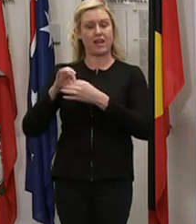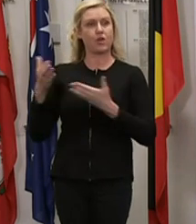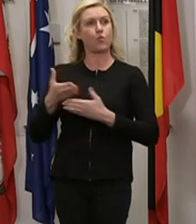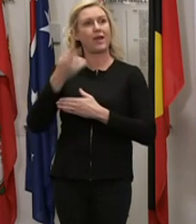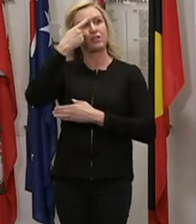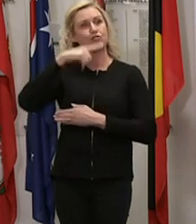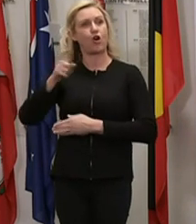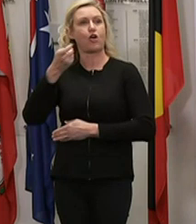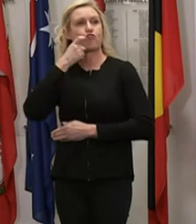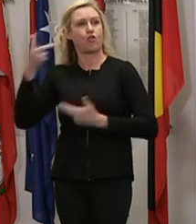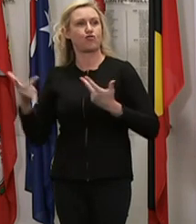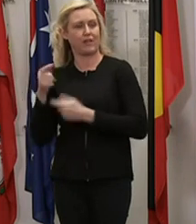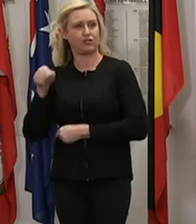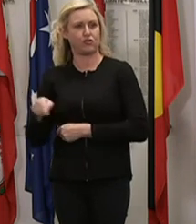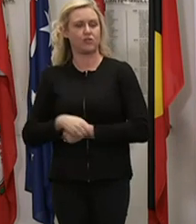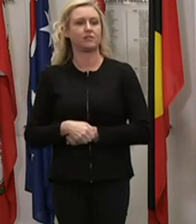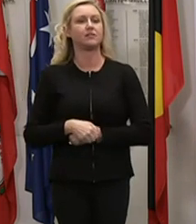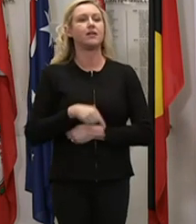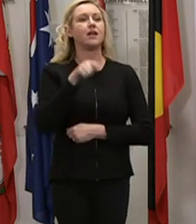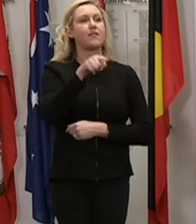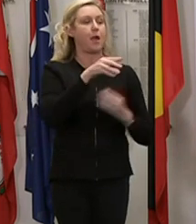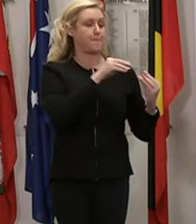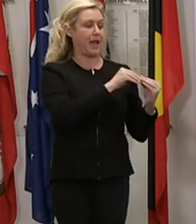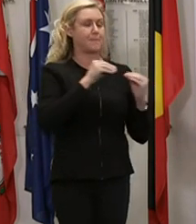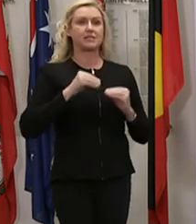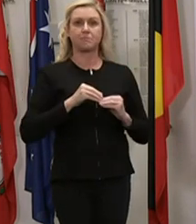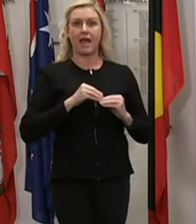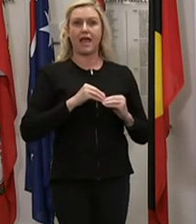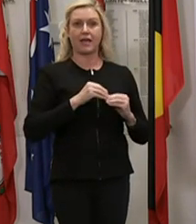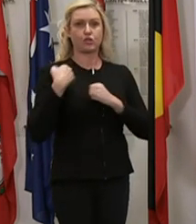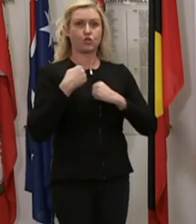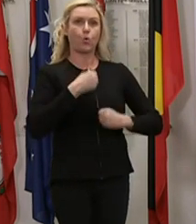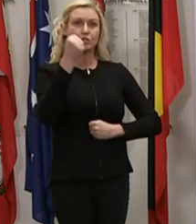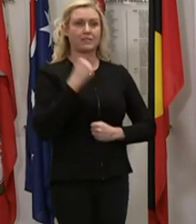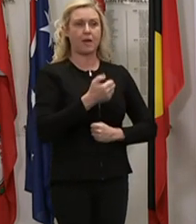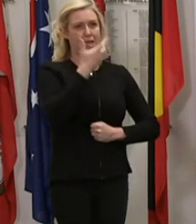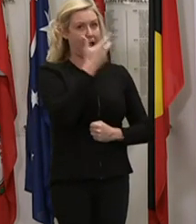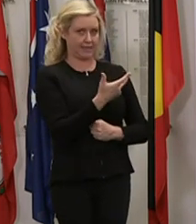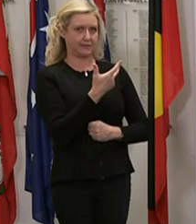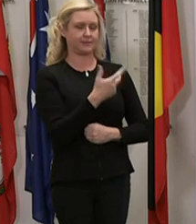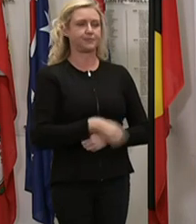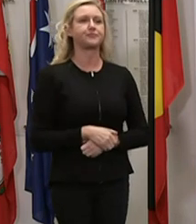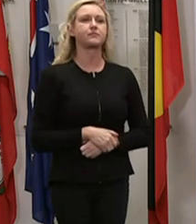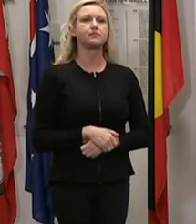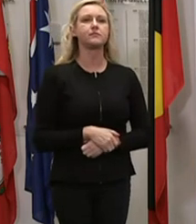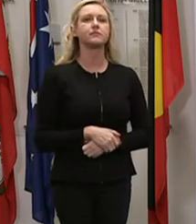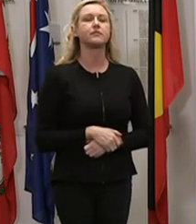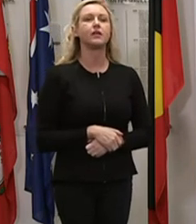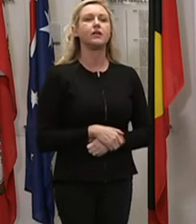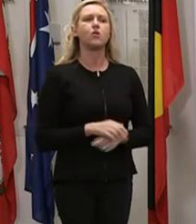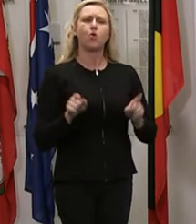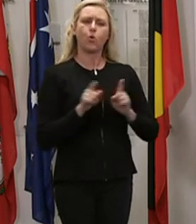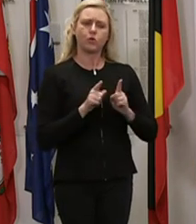restaurant cluster, and 8 cases associated with the Batemans Bay Soldiers Club. The sequencing of the virus has